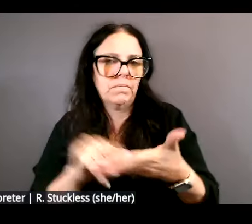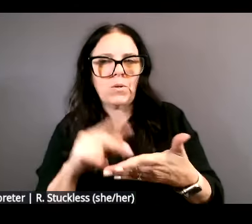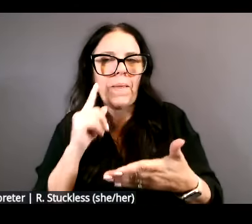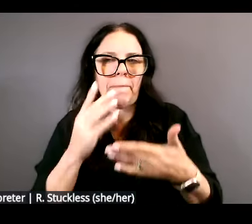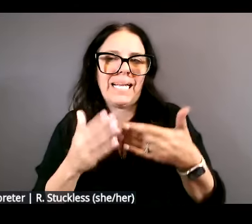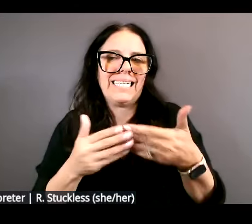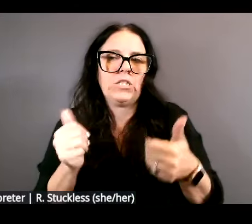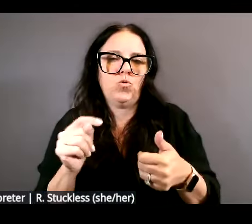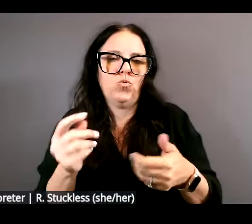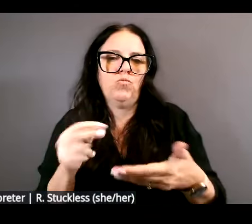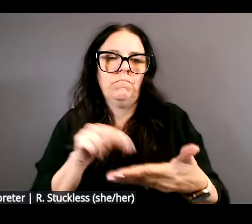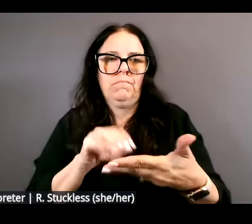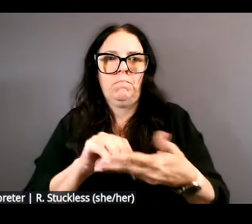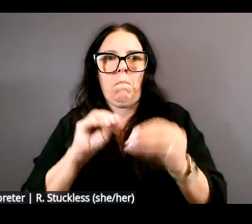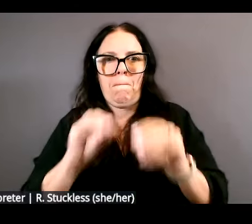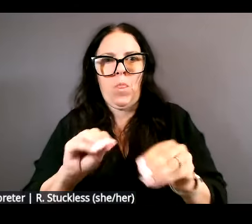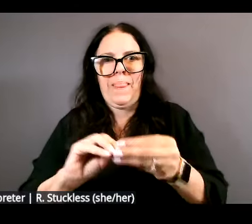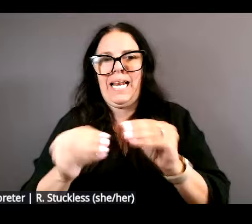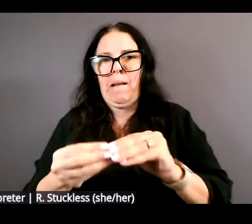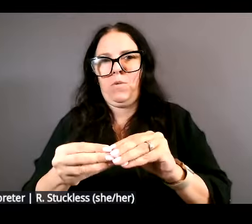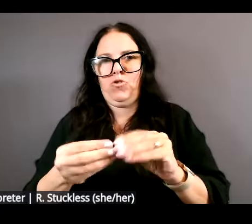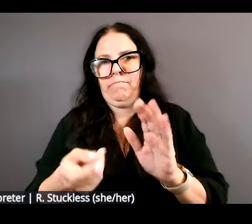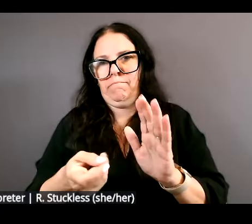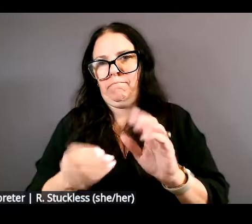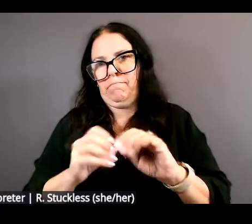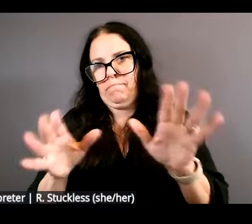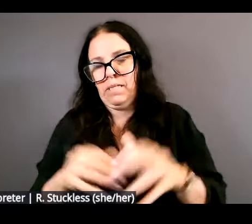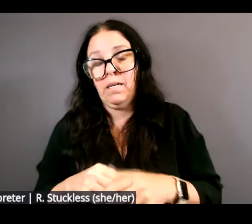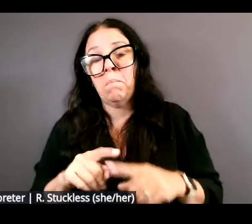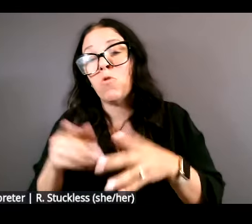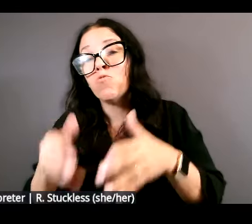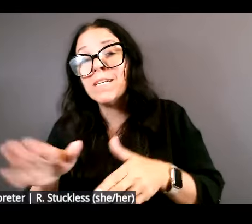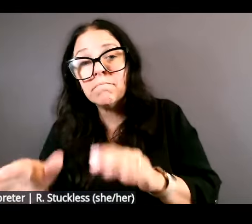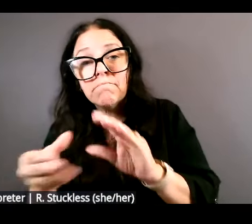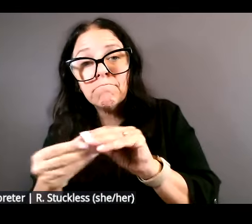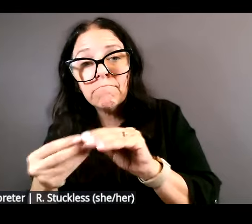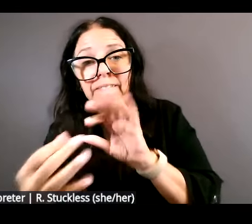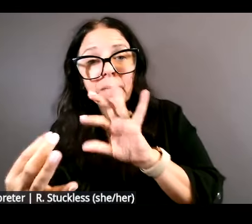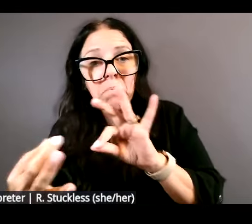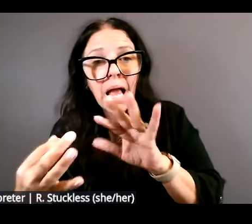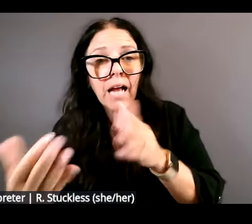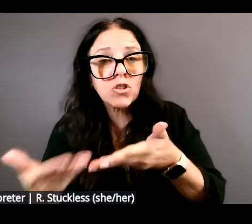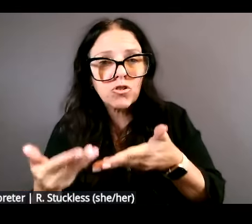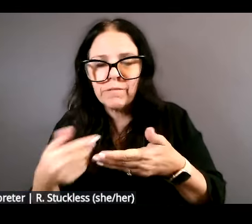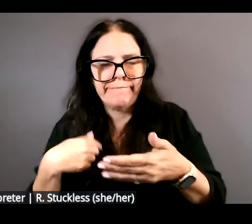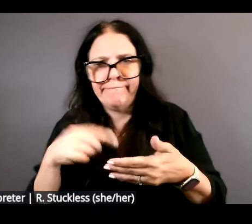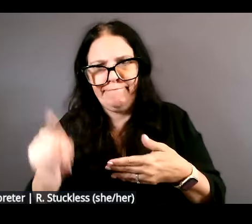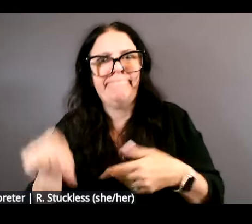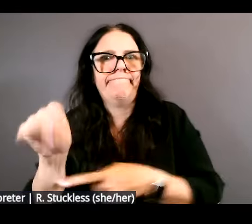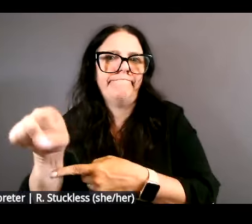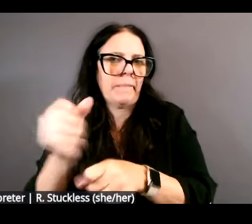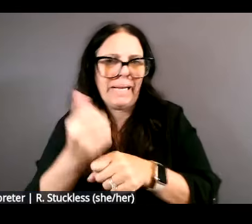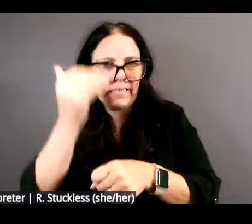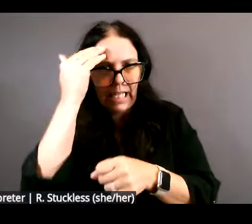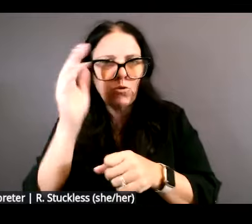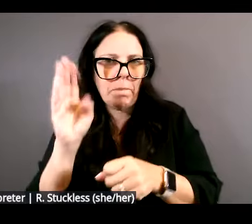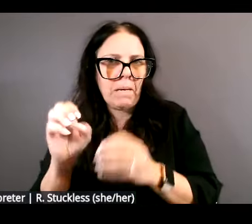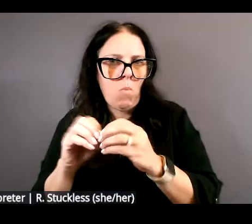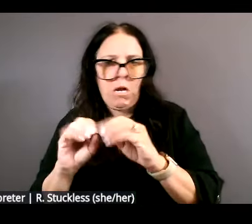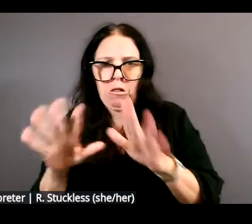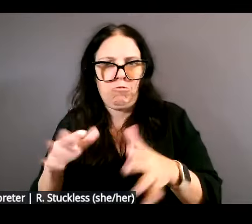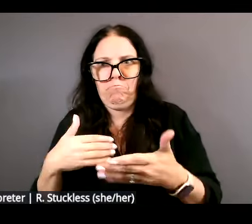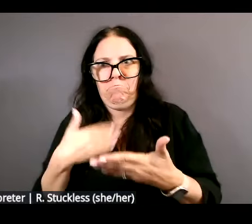is. Okay. So with the rest of them, I think that all with the rest of the comments, I think that all makes sense to spell out and be clearer on as well.